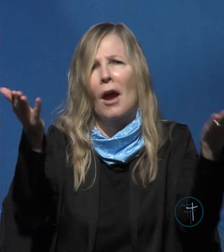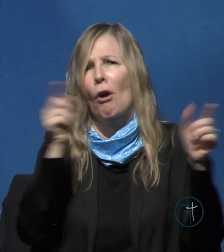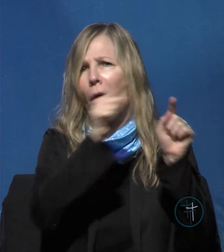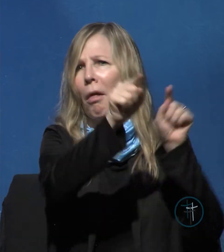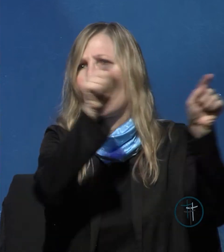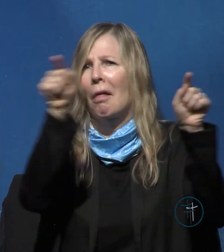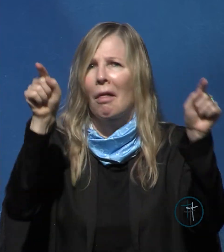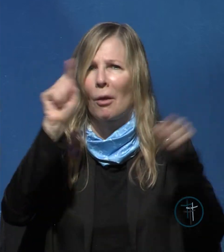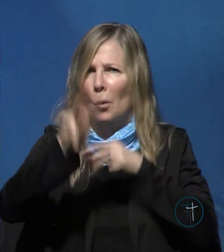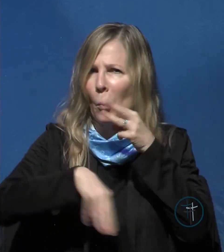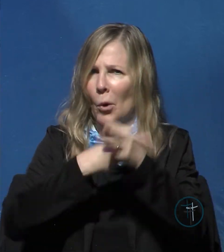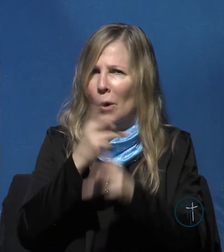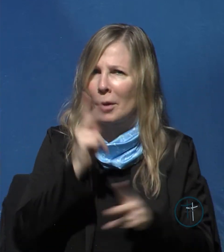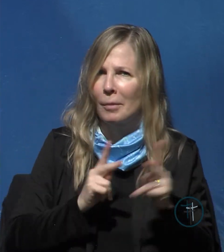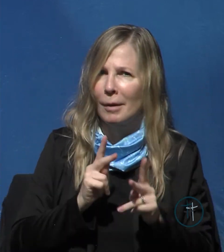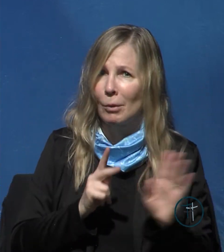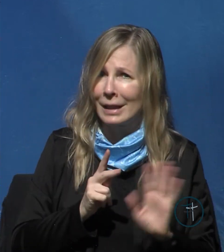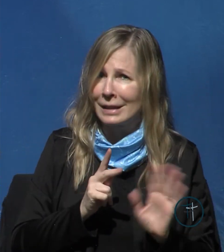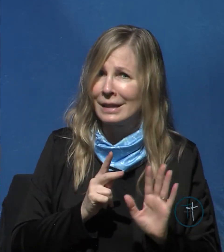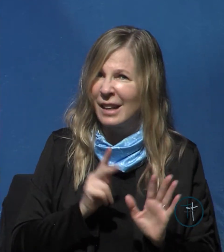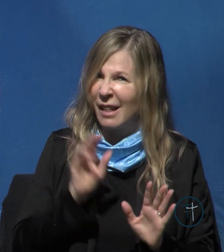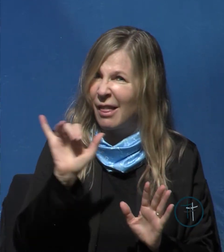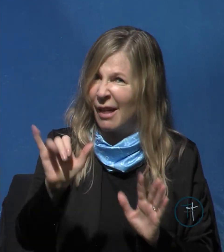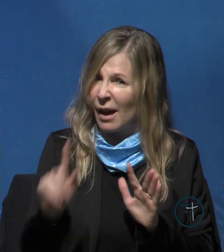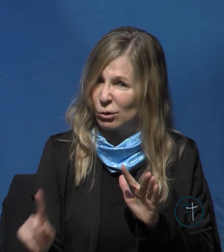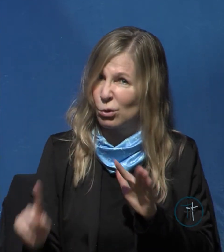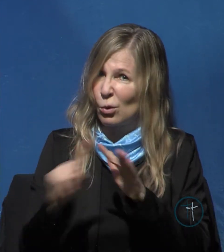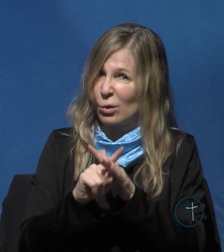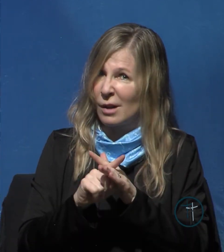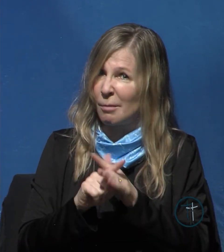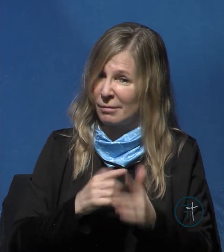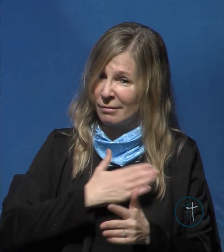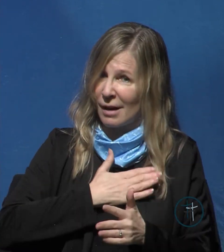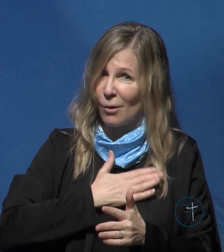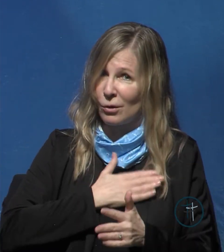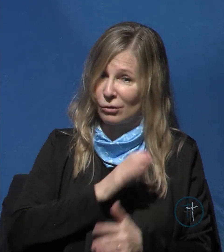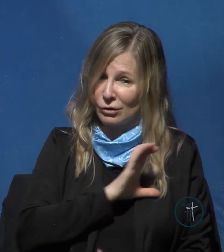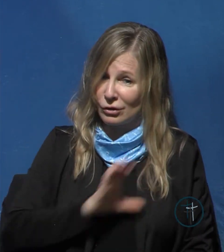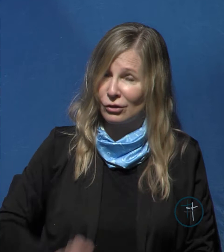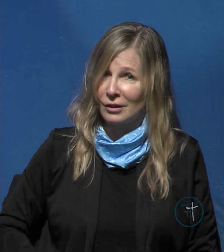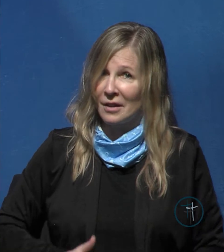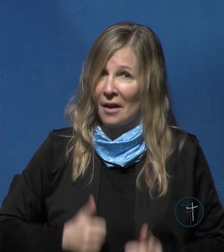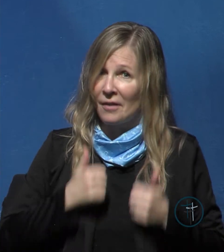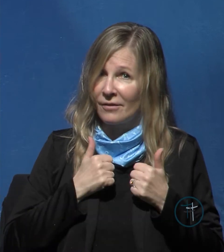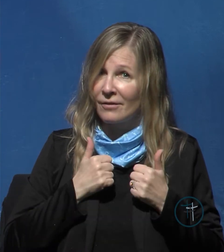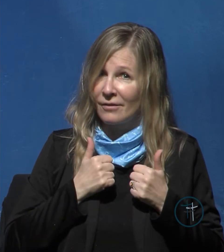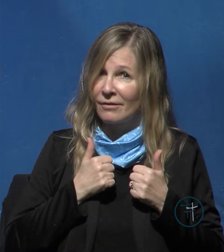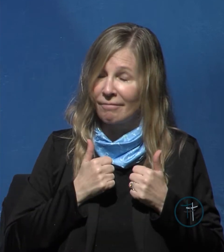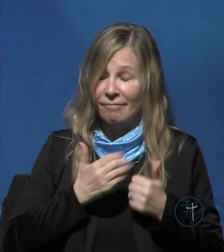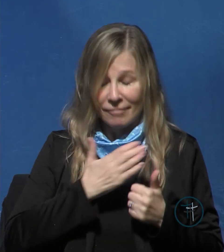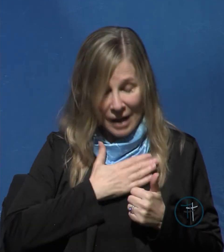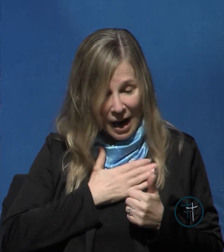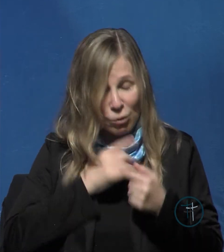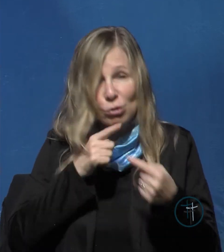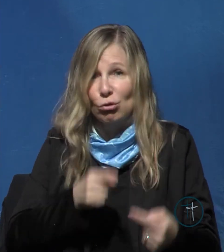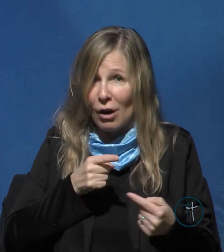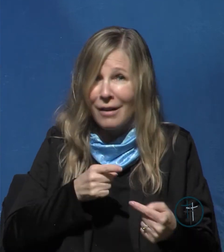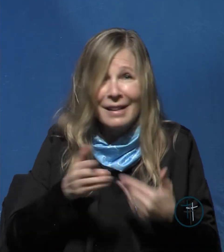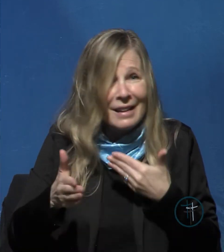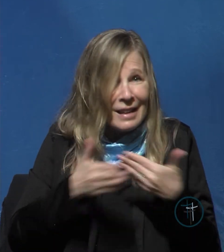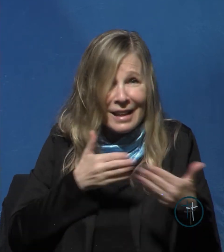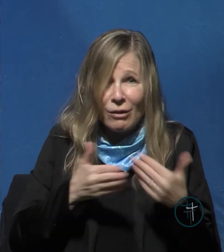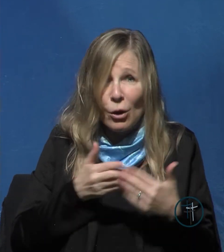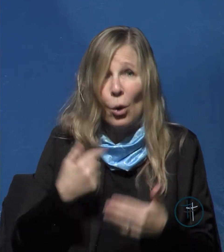world. It creeps into our lives. It's our struggle, even as children